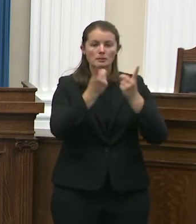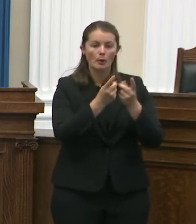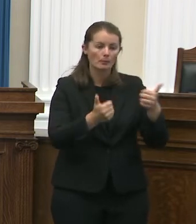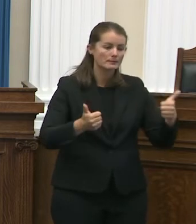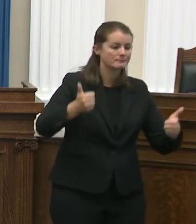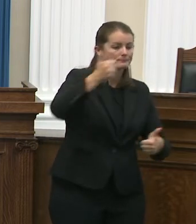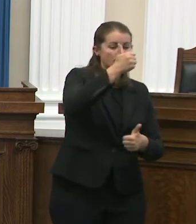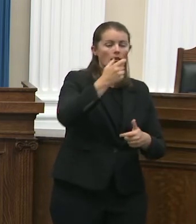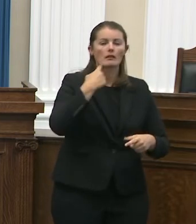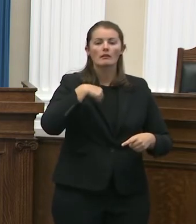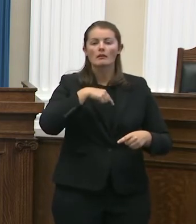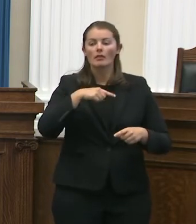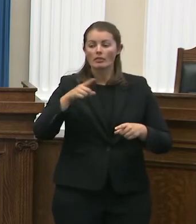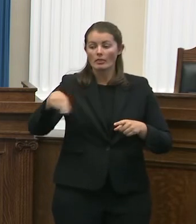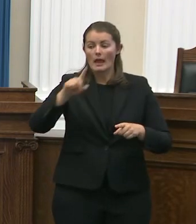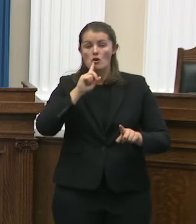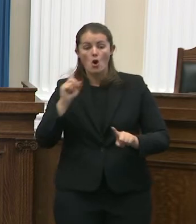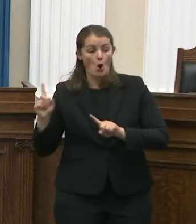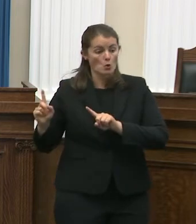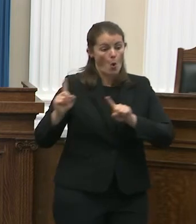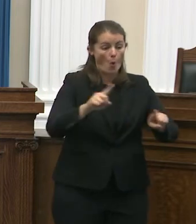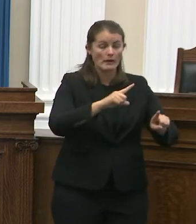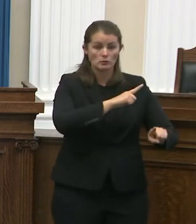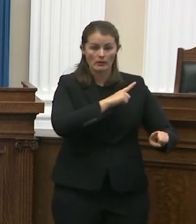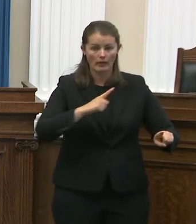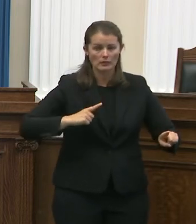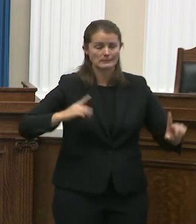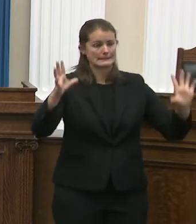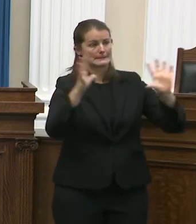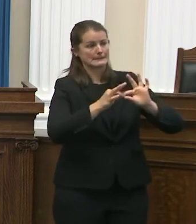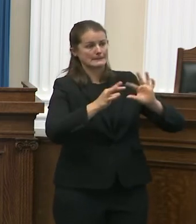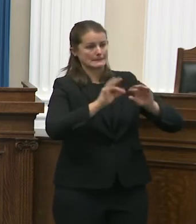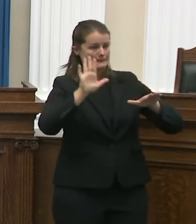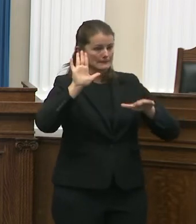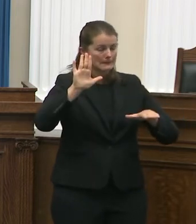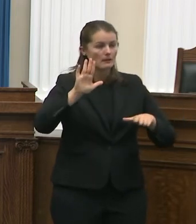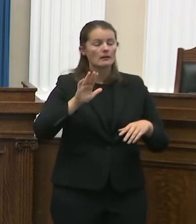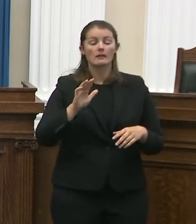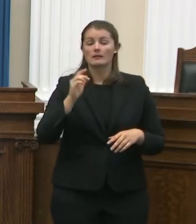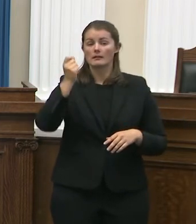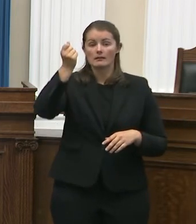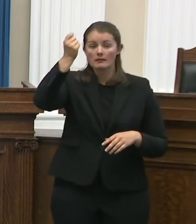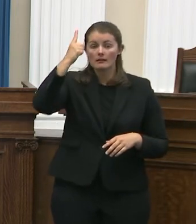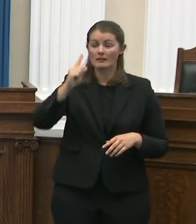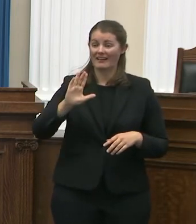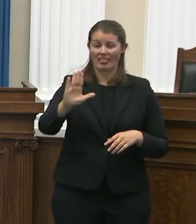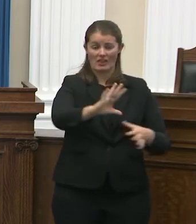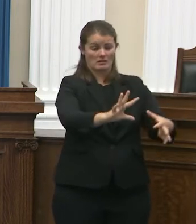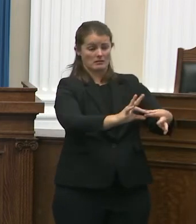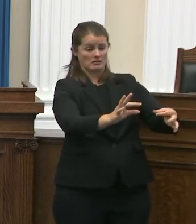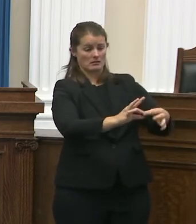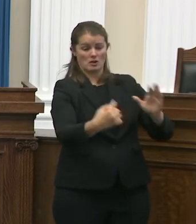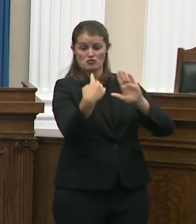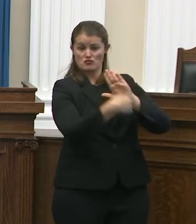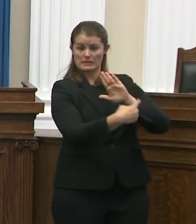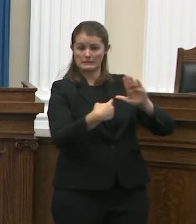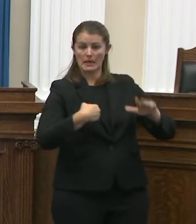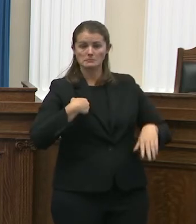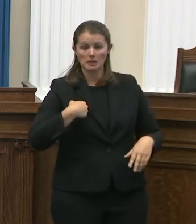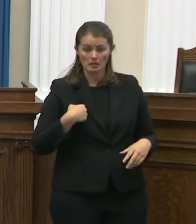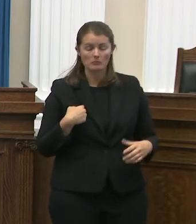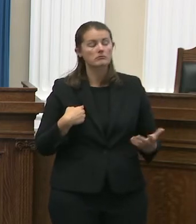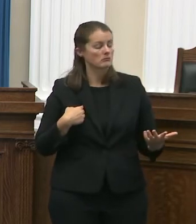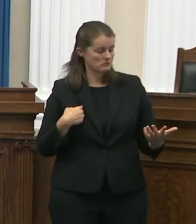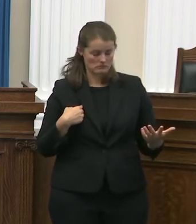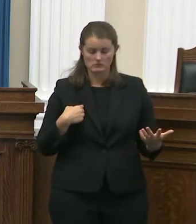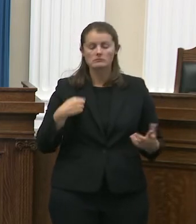I'm expected to get beat up. I ran for this job. I'm getting criticized every single day, no matter what I do. I get that. The only